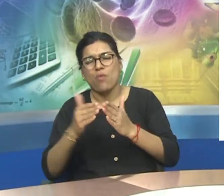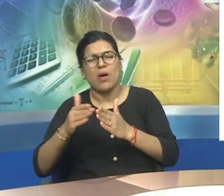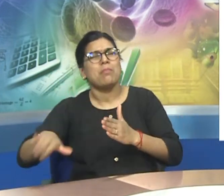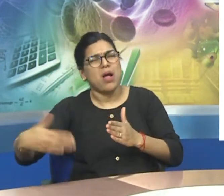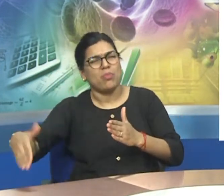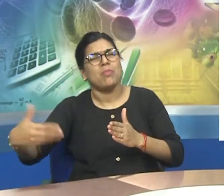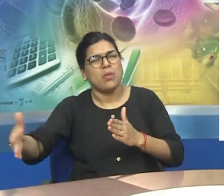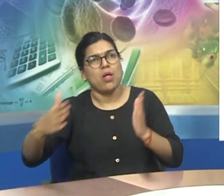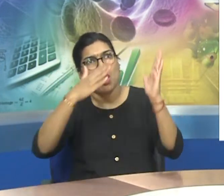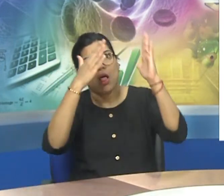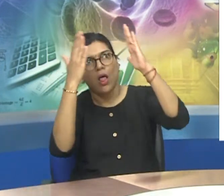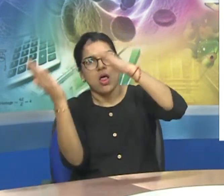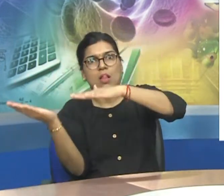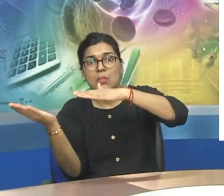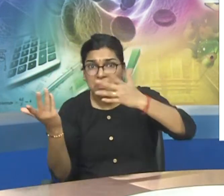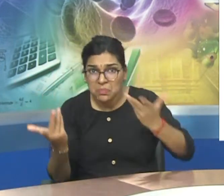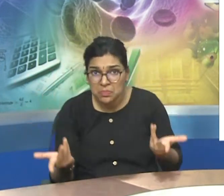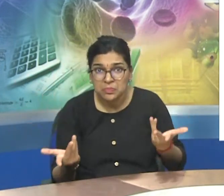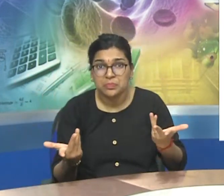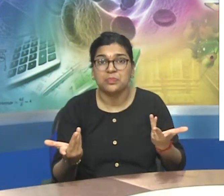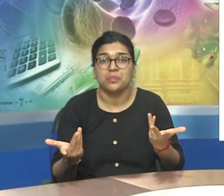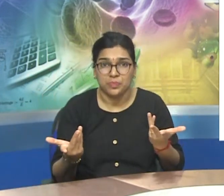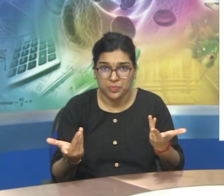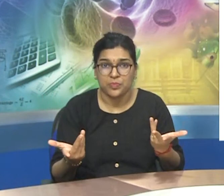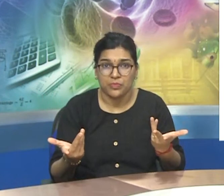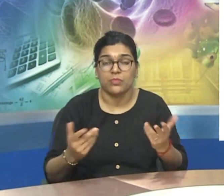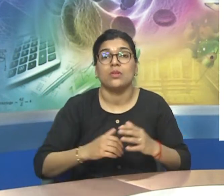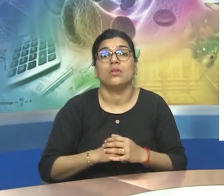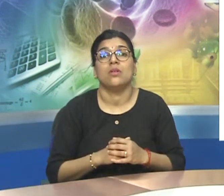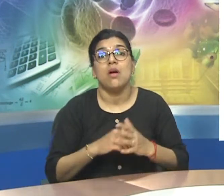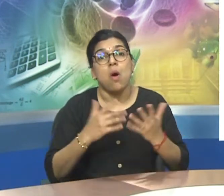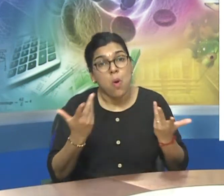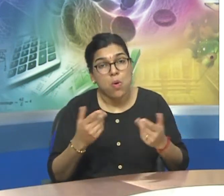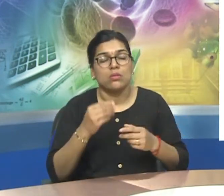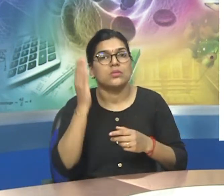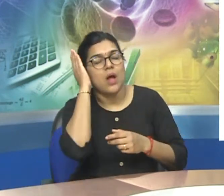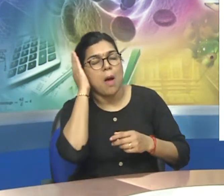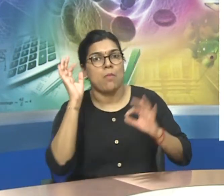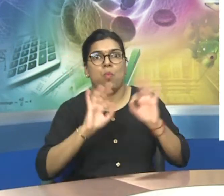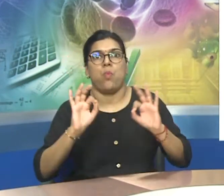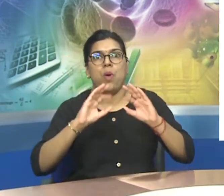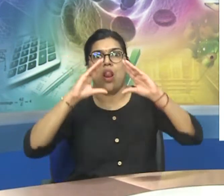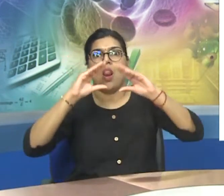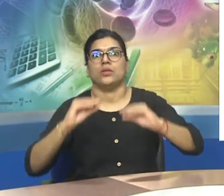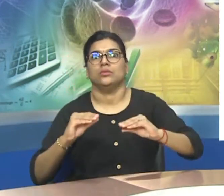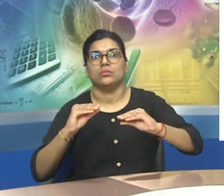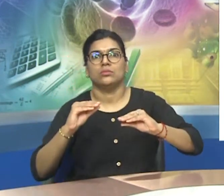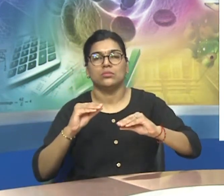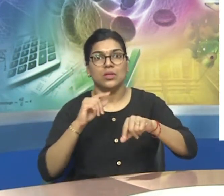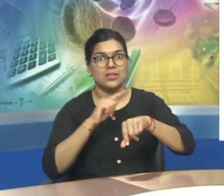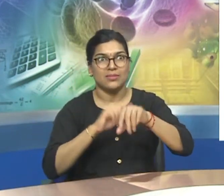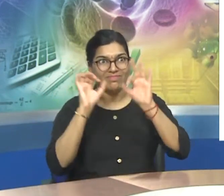after watching all such serials and drama, they are deeply affected by it.